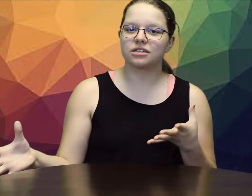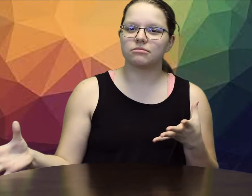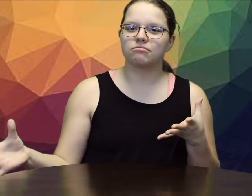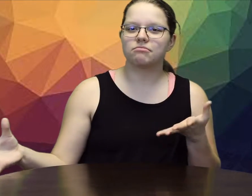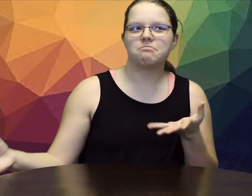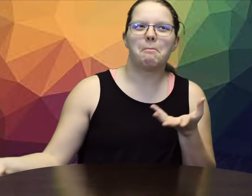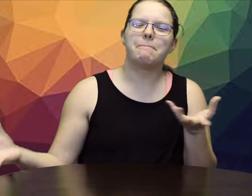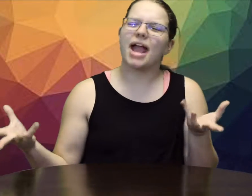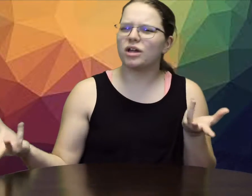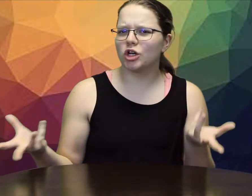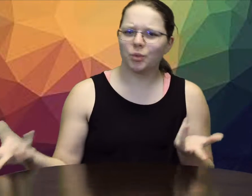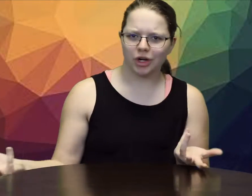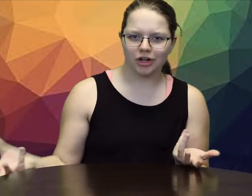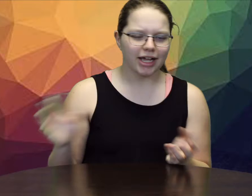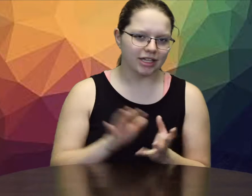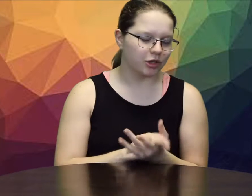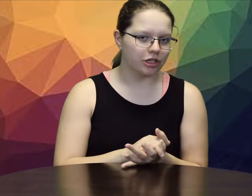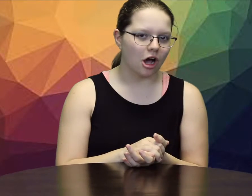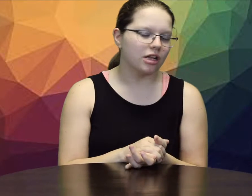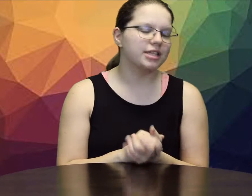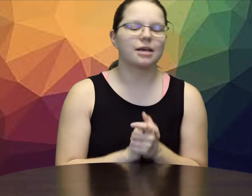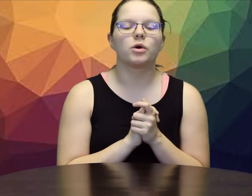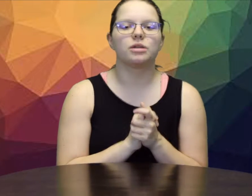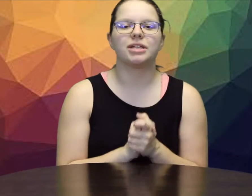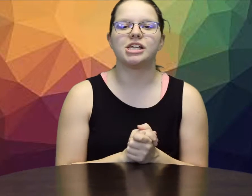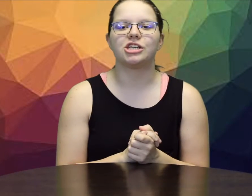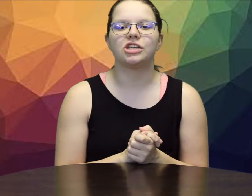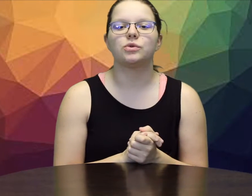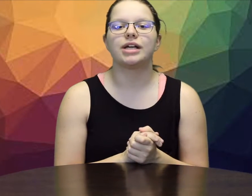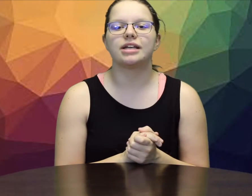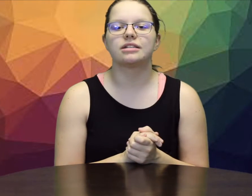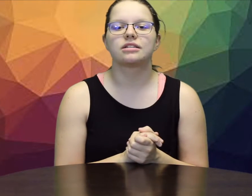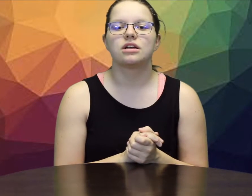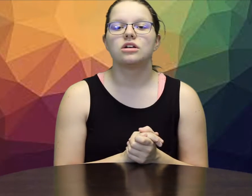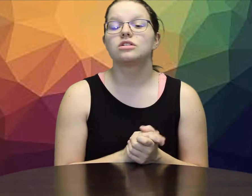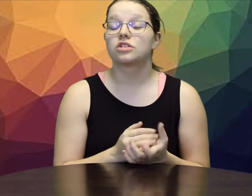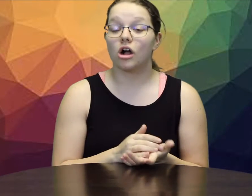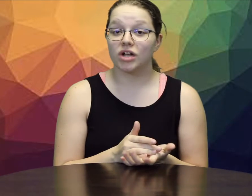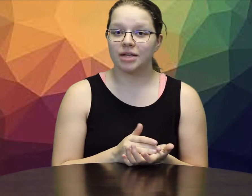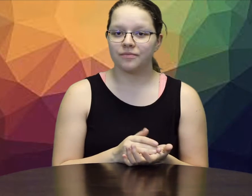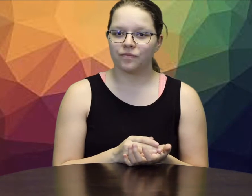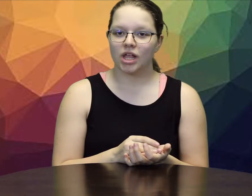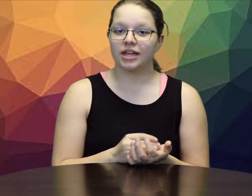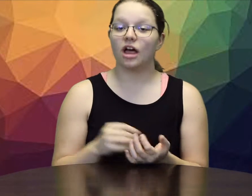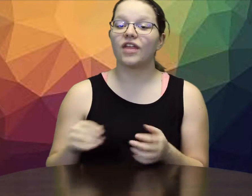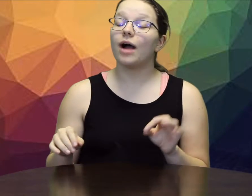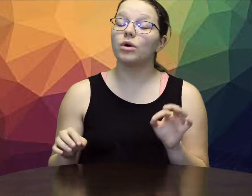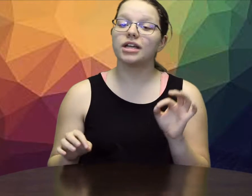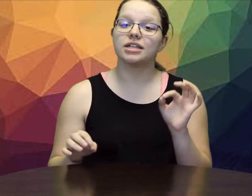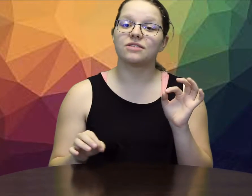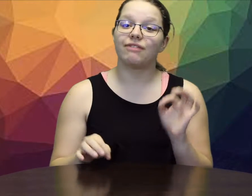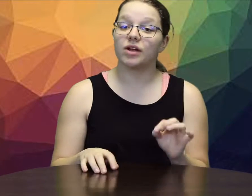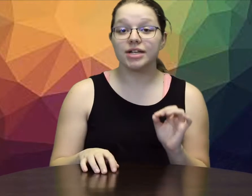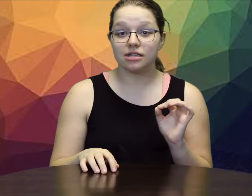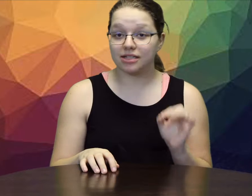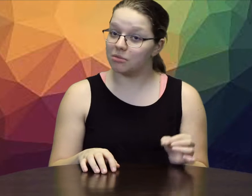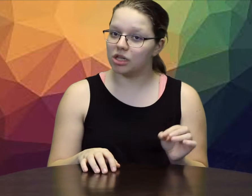last manner word, I guess you could call it, that I'm going to be teaching you is sorry. Now that one is very similar